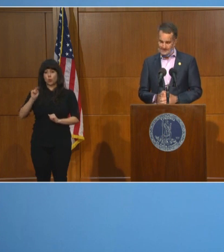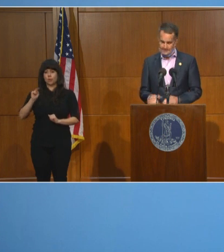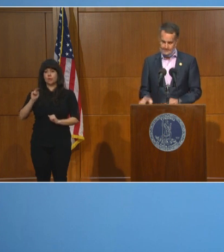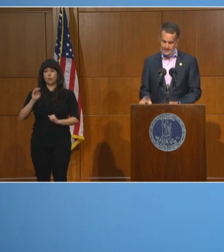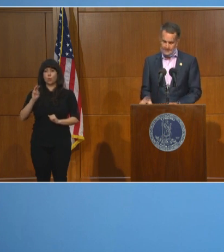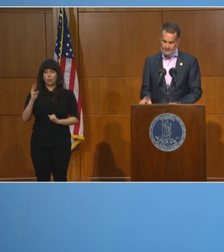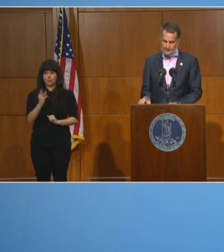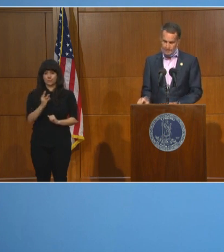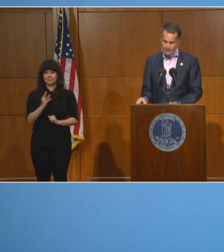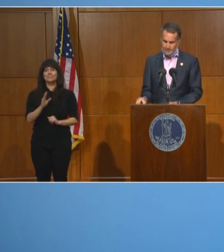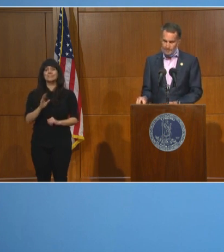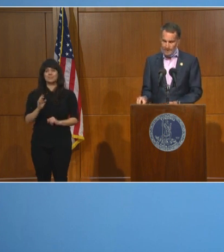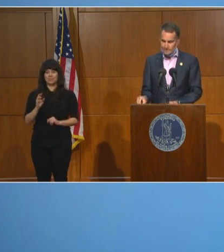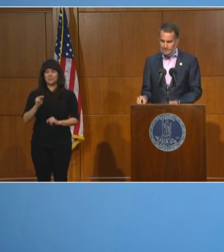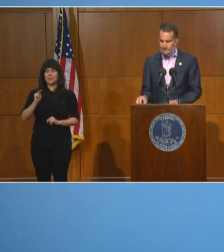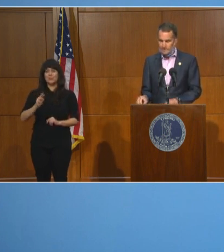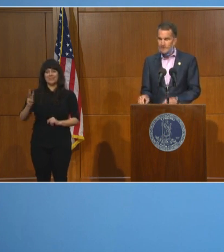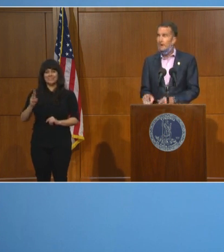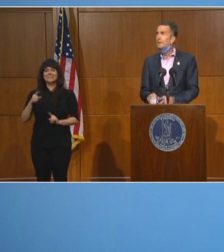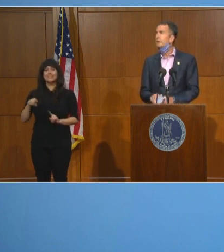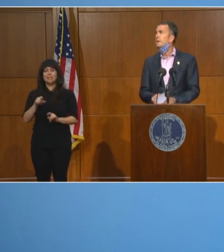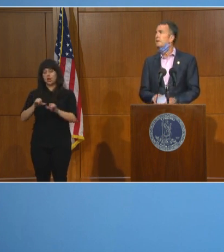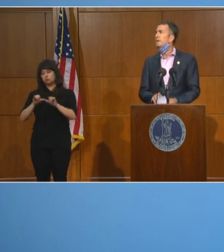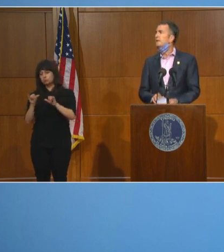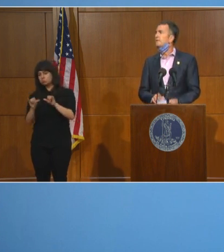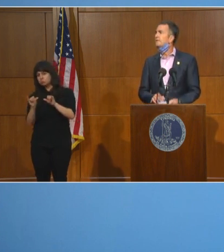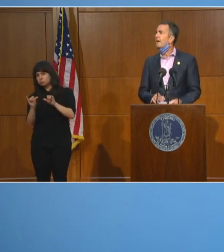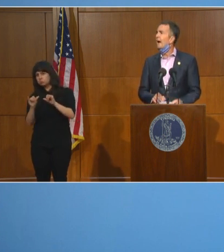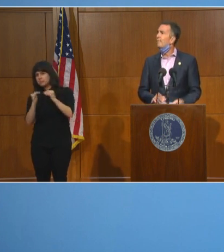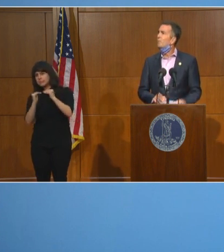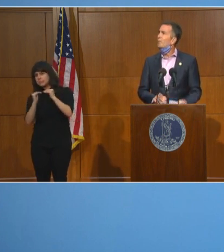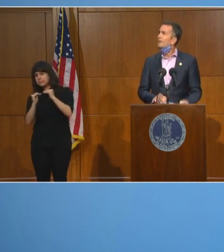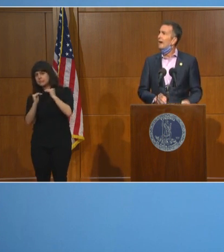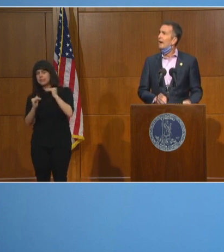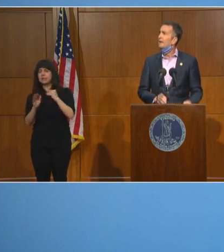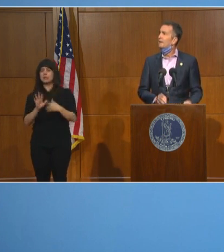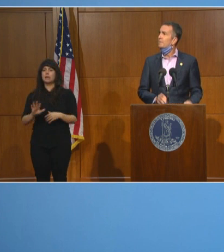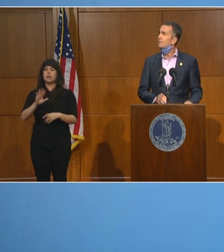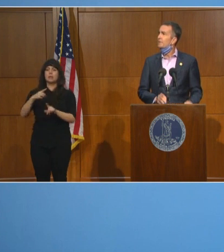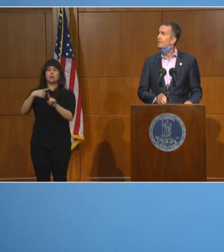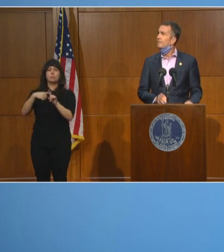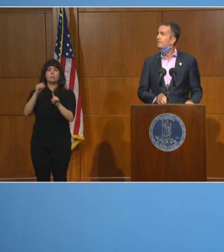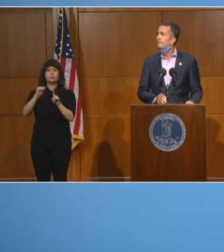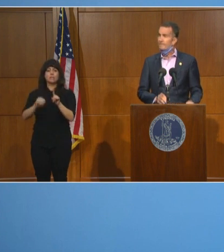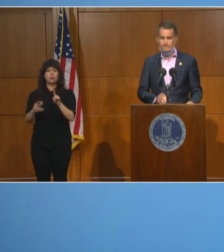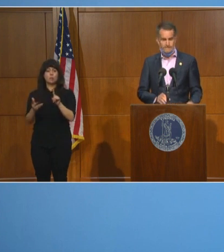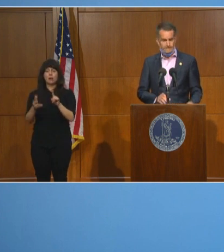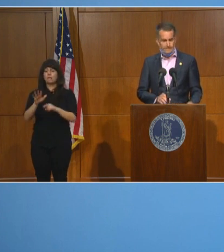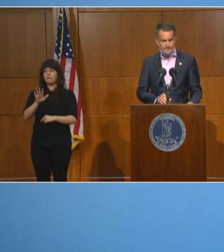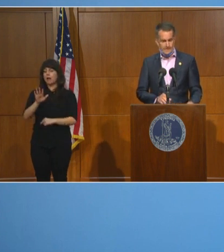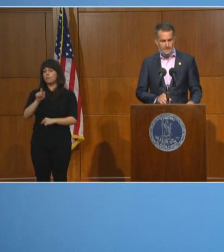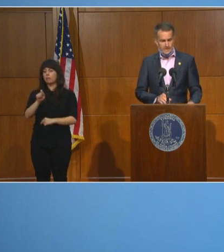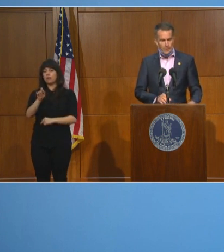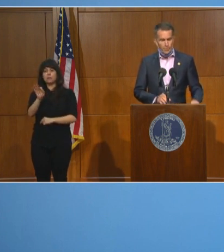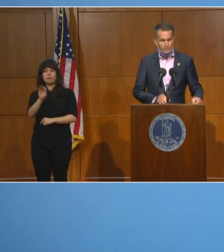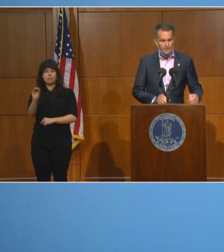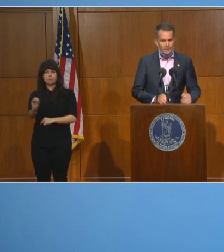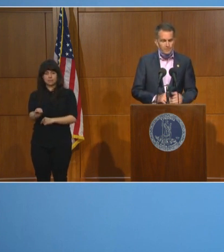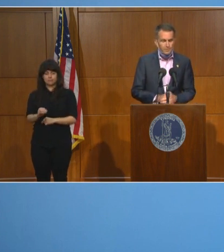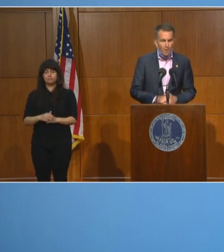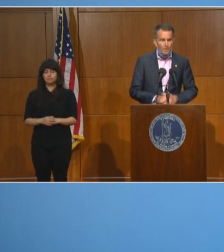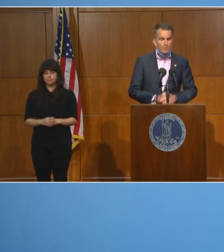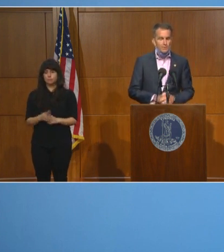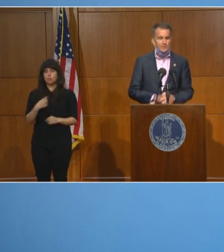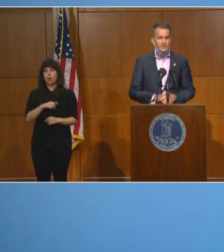steady. The percent positivity there is 5.9%. We're seeing